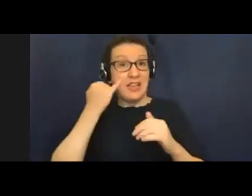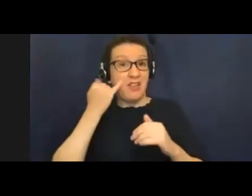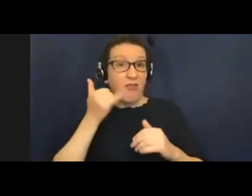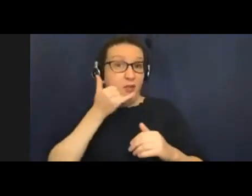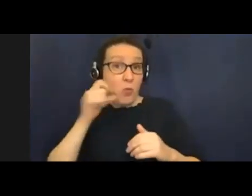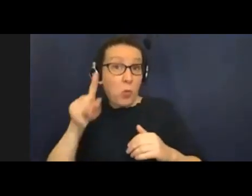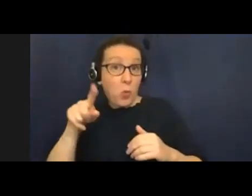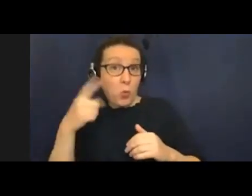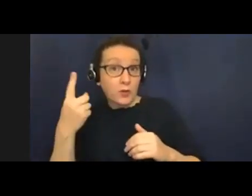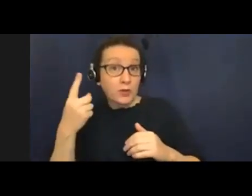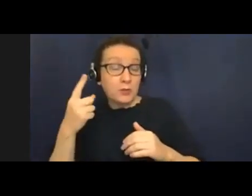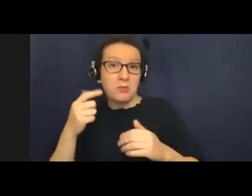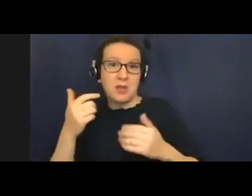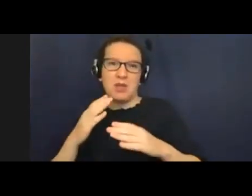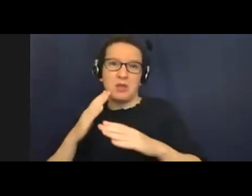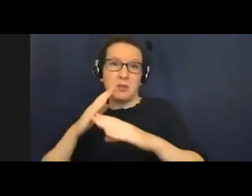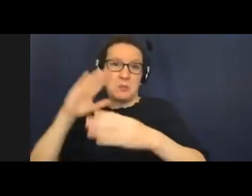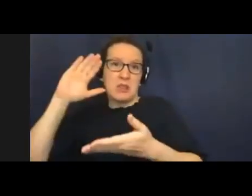online training.